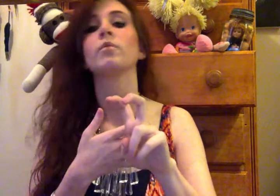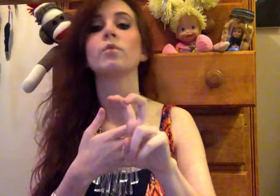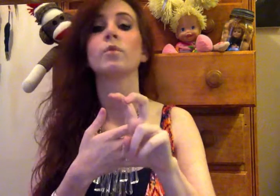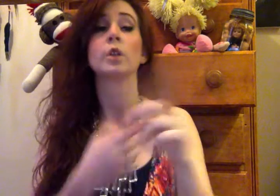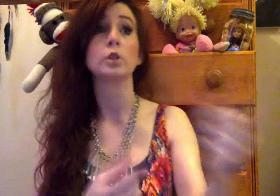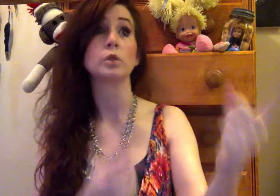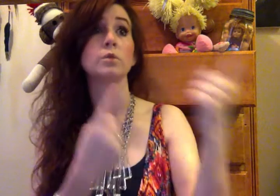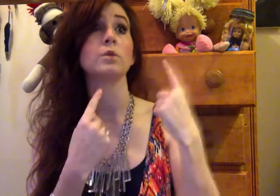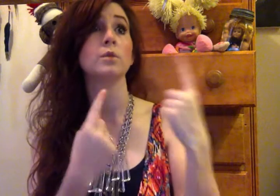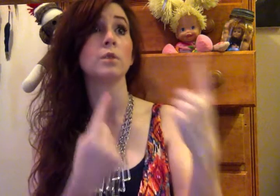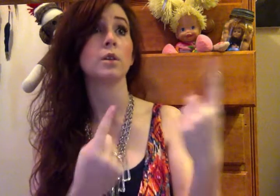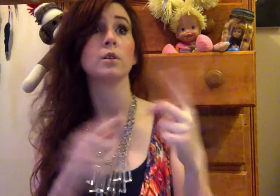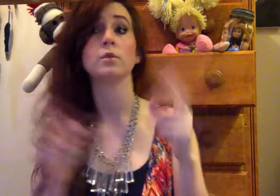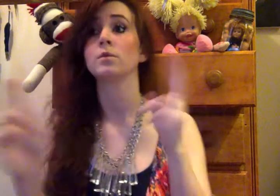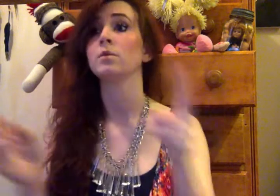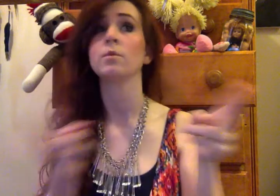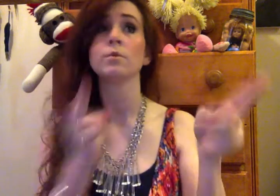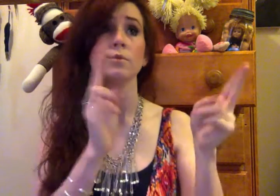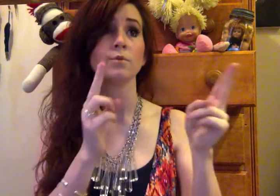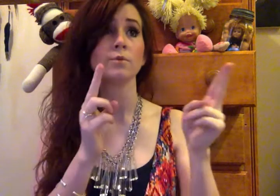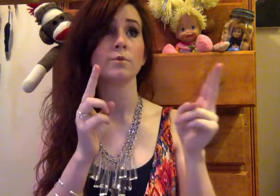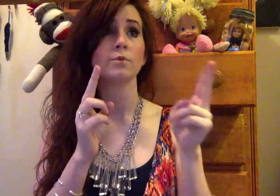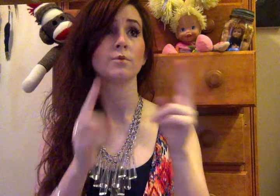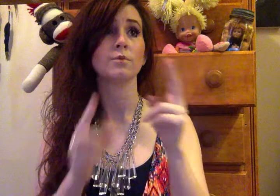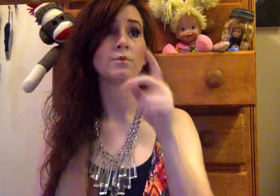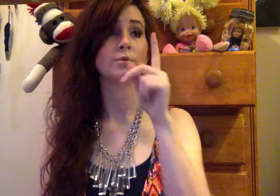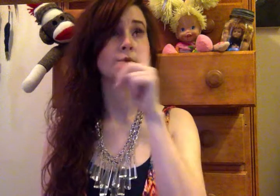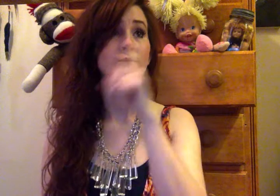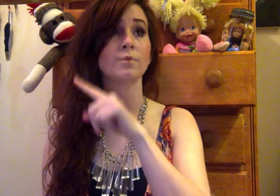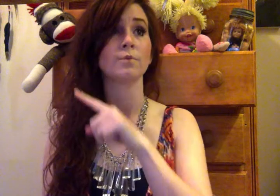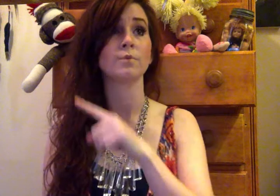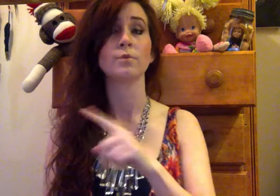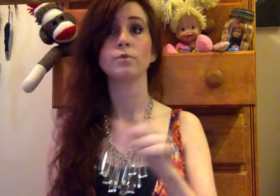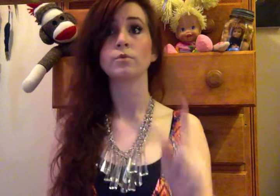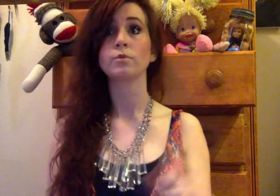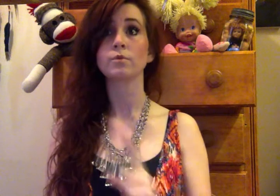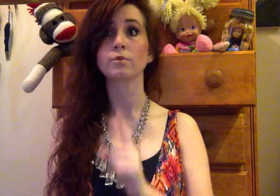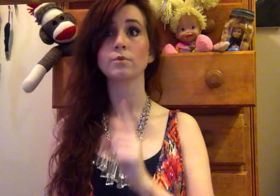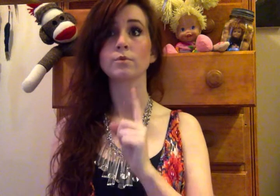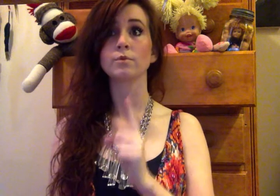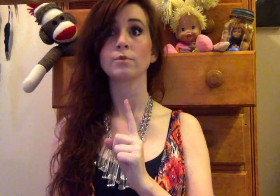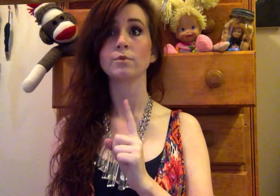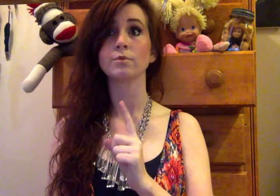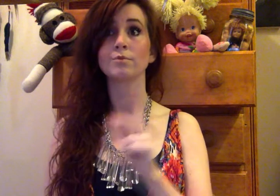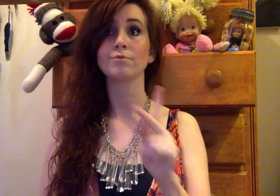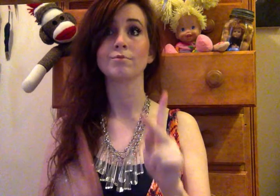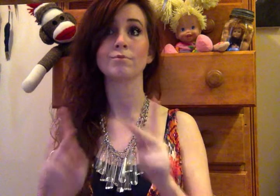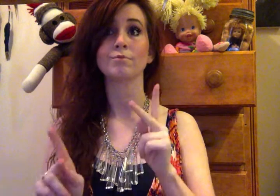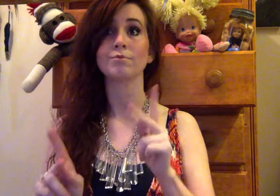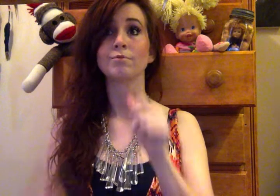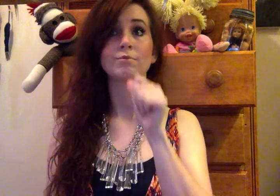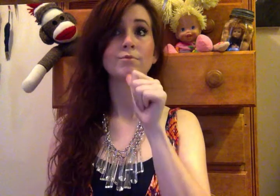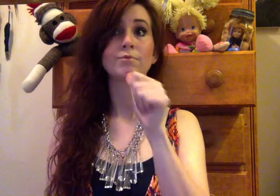she's coming to the added plastic Go back to being plastic No one ever listens, it's